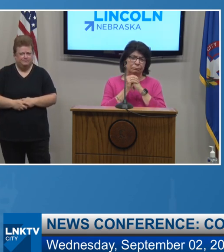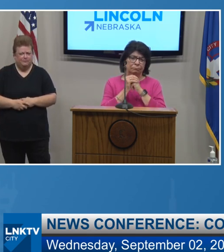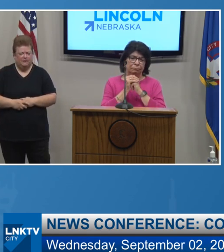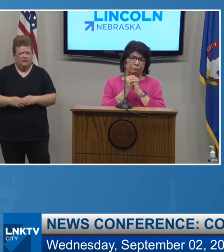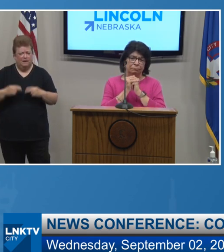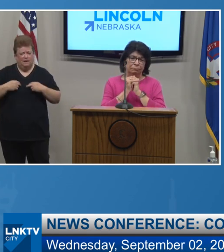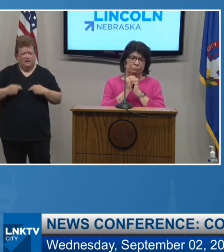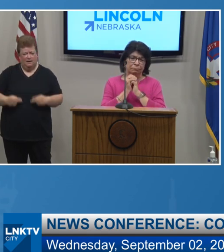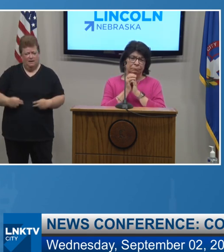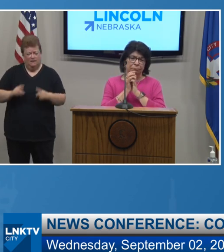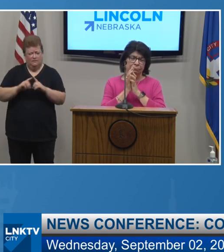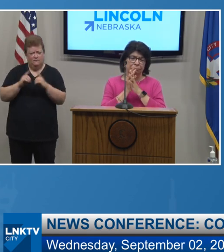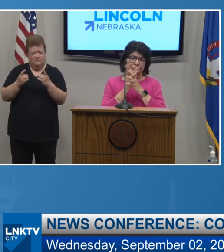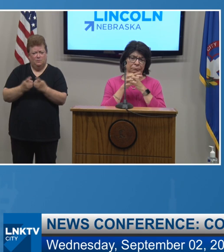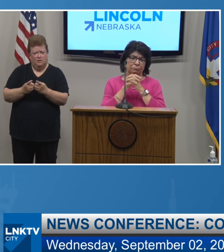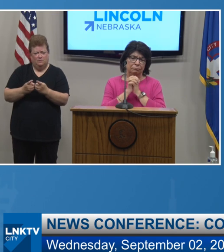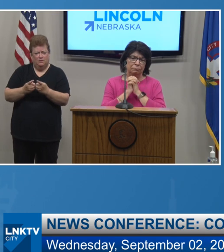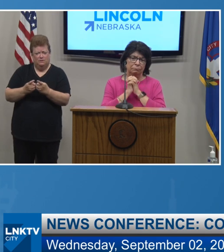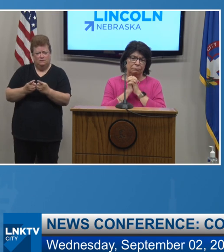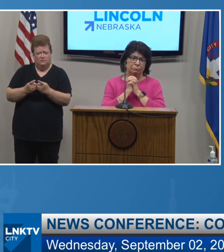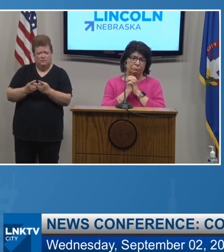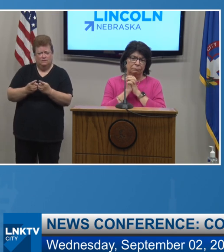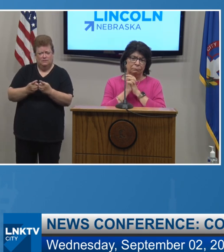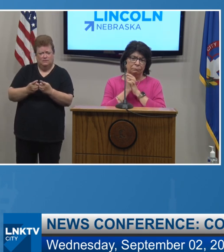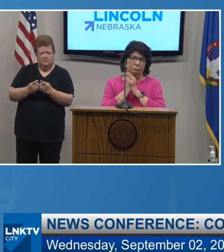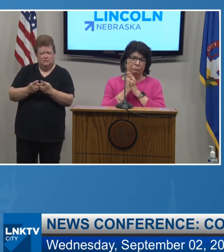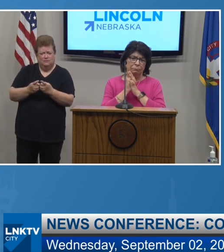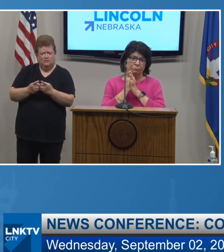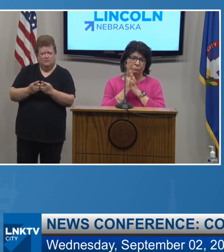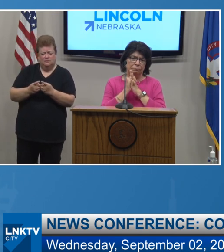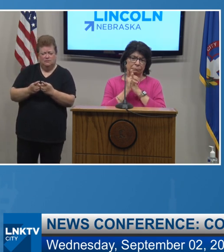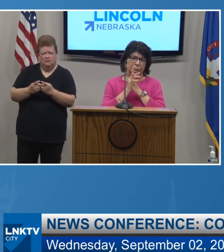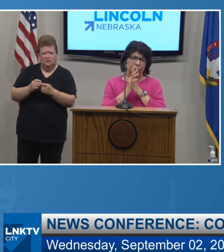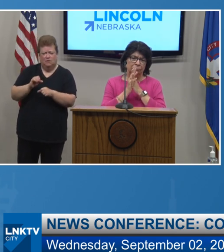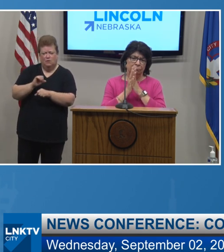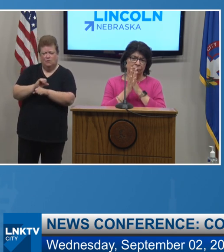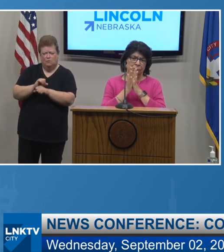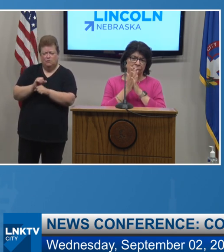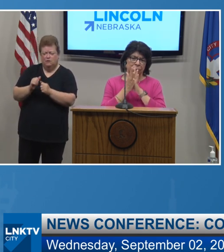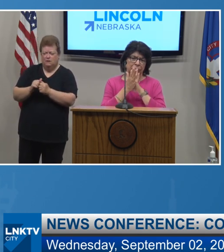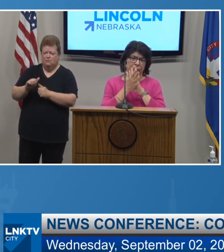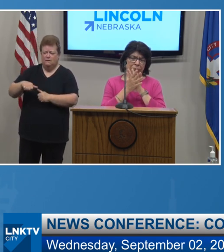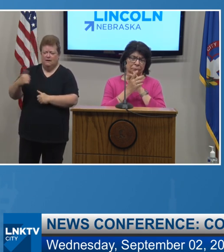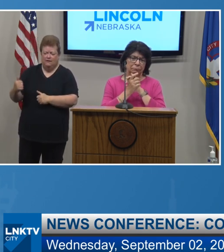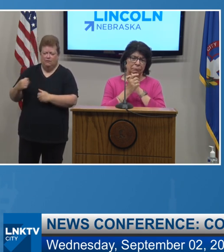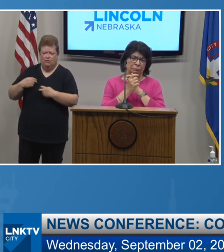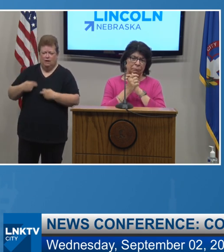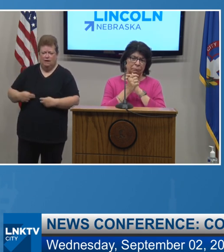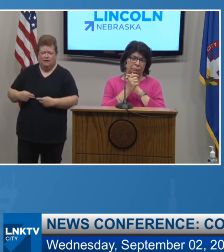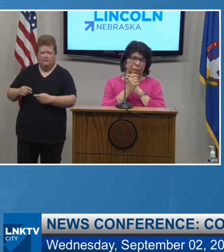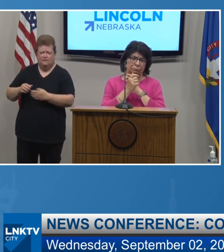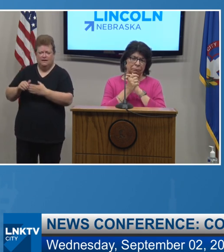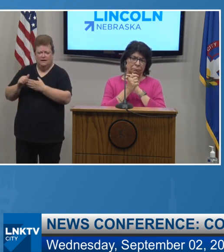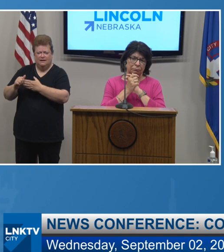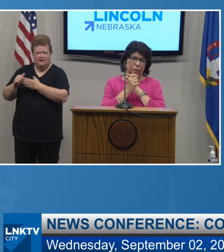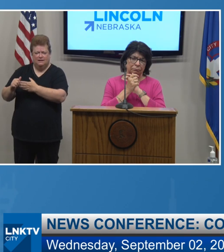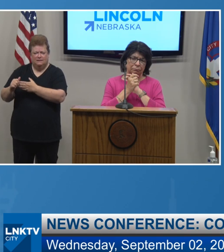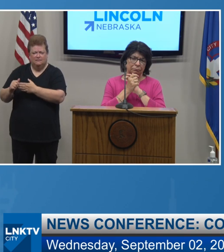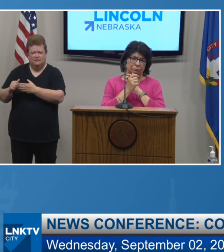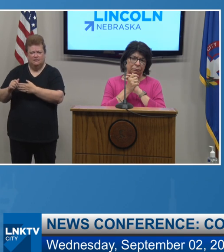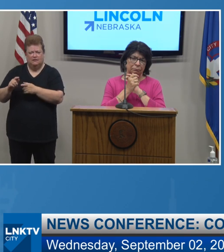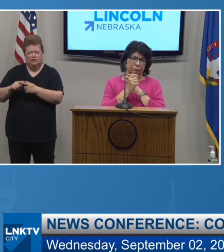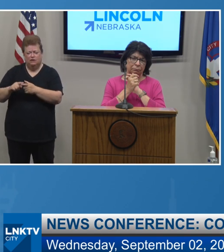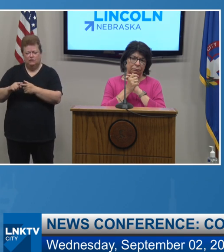health department, like maybe some of its other public health peers, tracking the